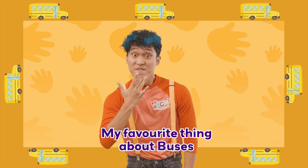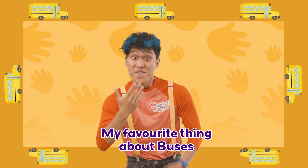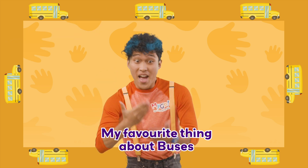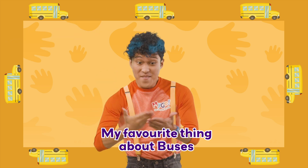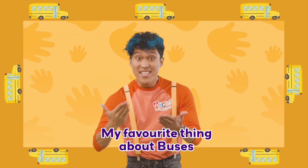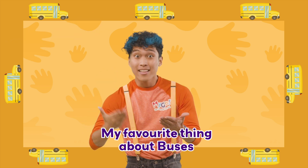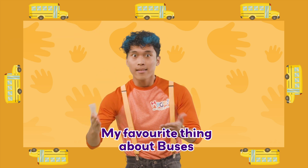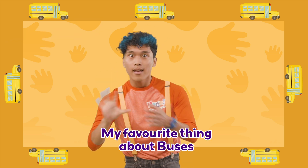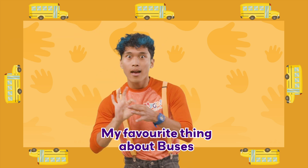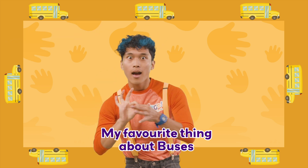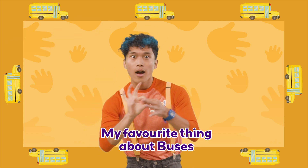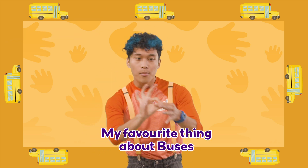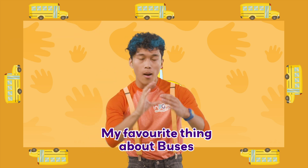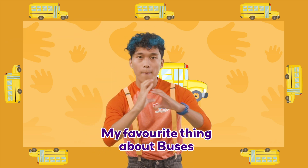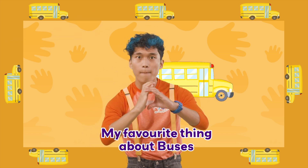My favorite thing about buses